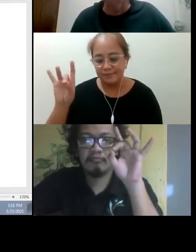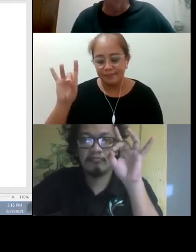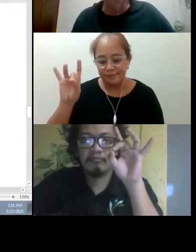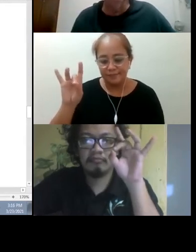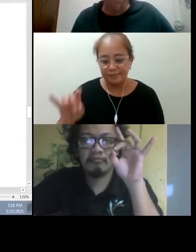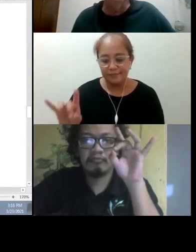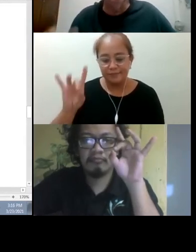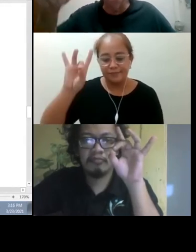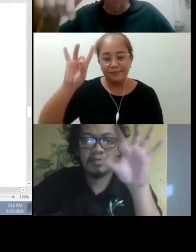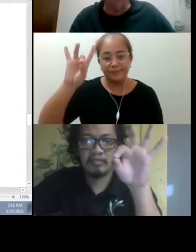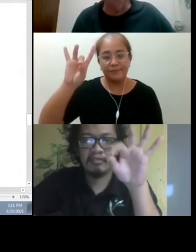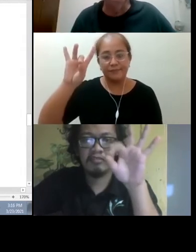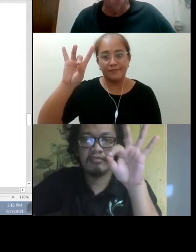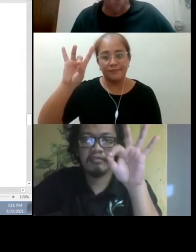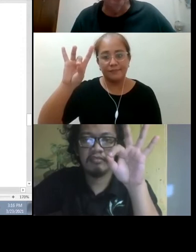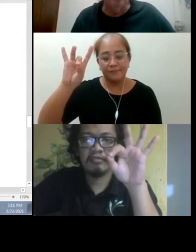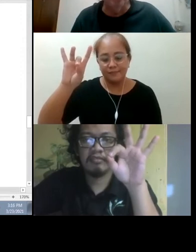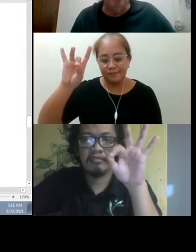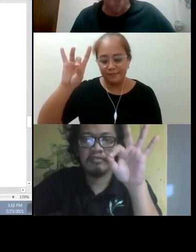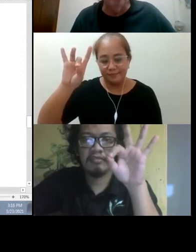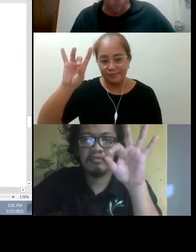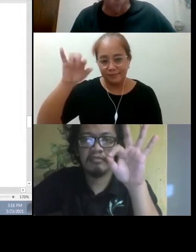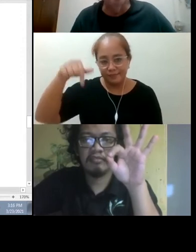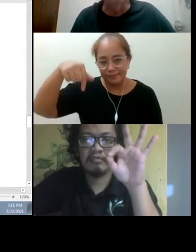Yes. Go down.